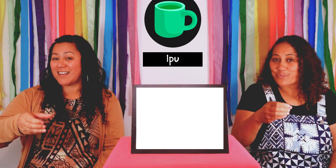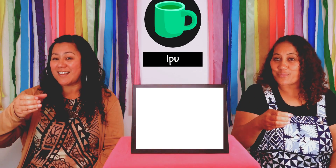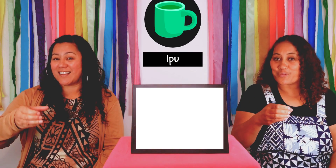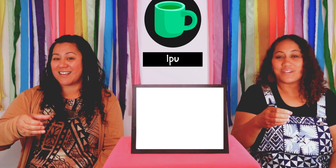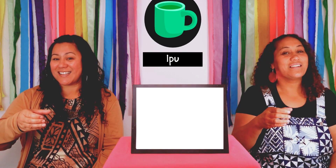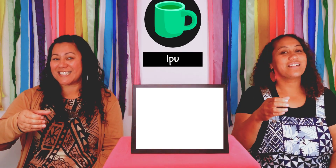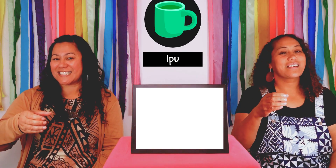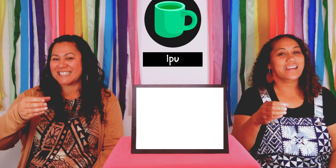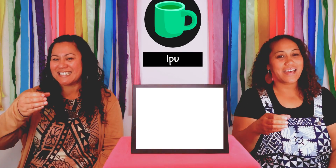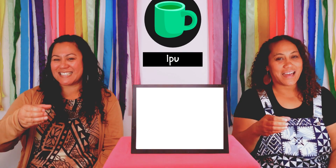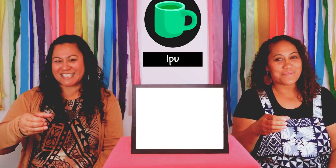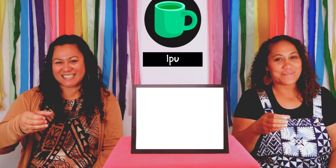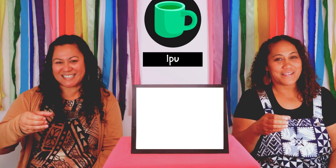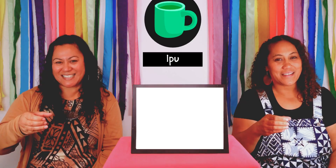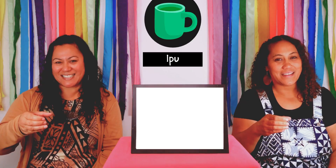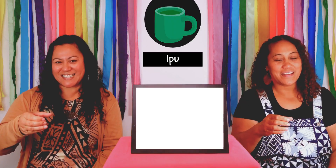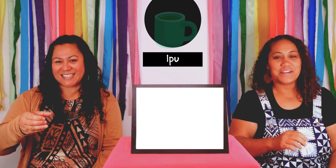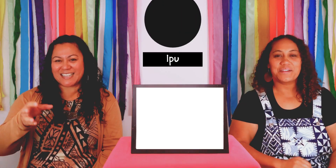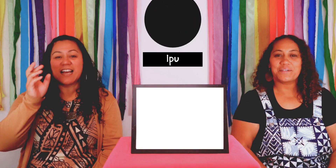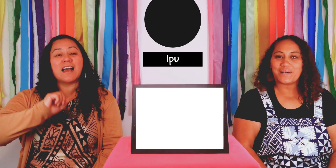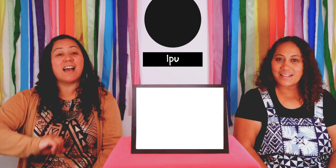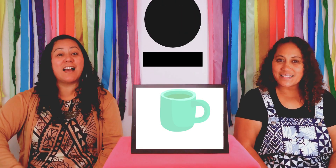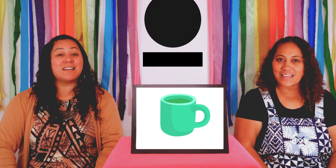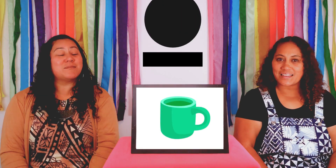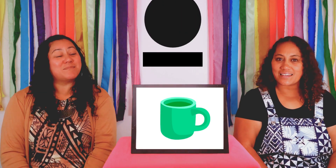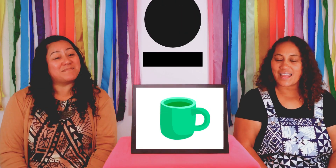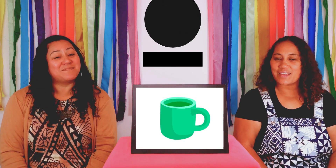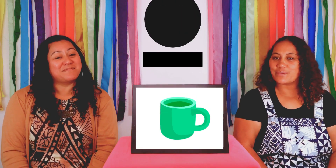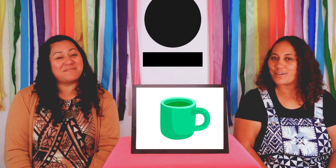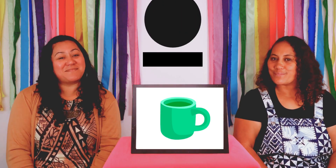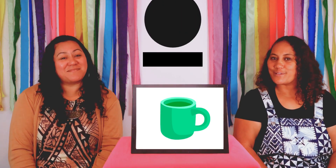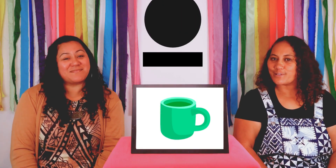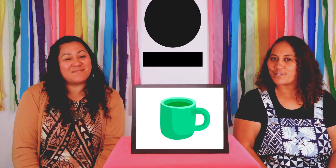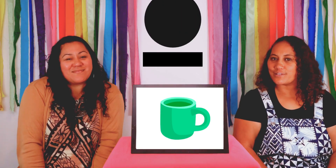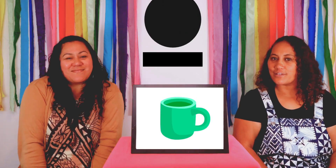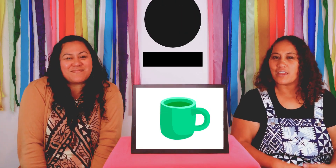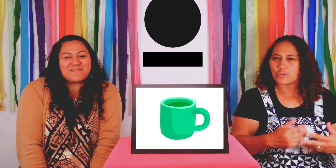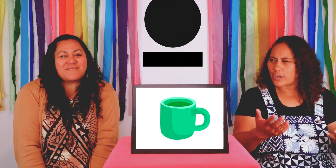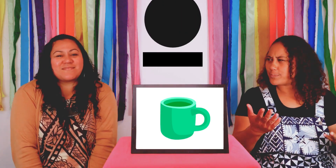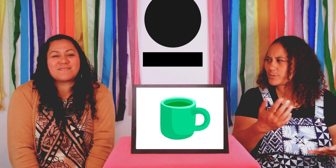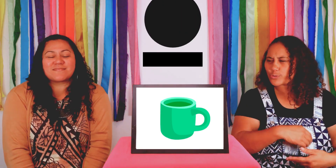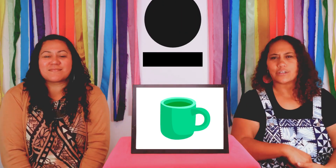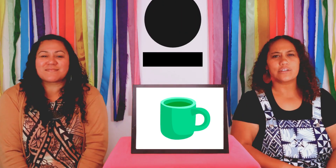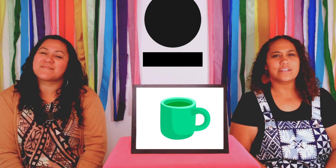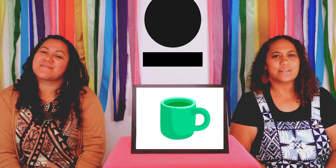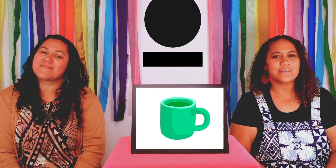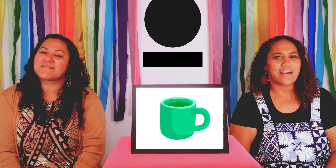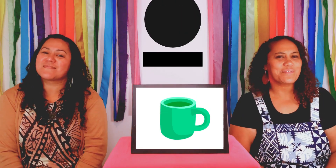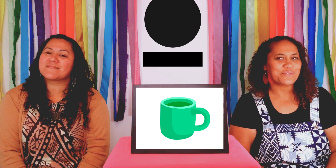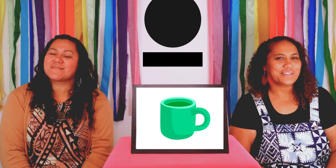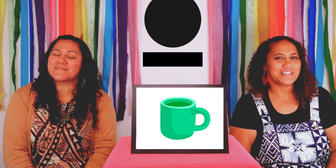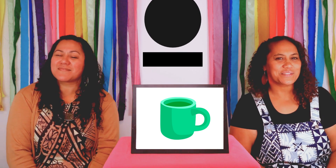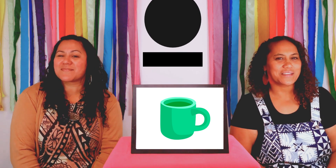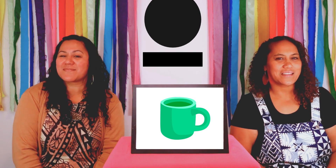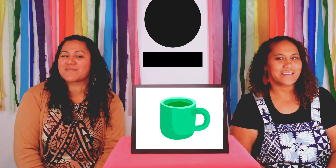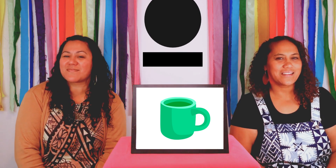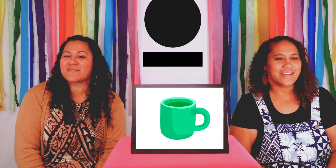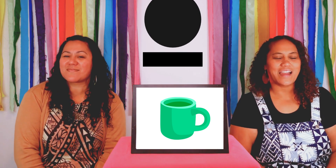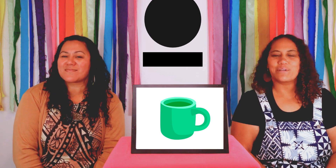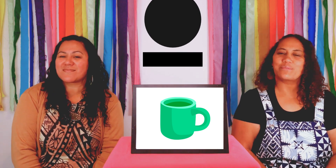Ipu. Cup. Well done. Hey, we hope you enjoyed learning some Samoan this week. How about we